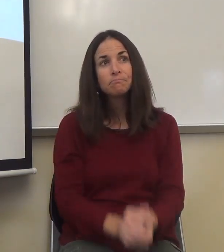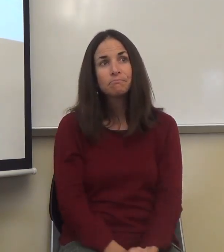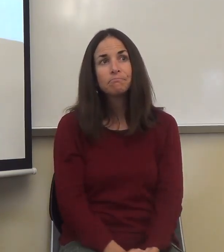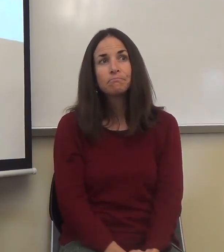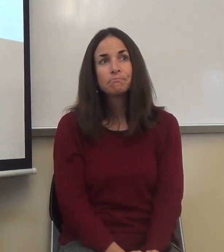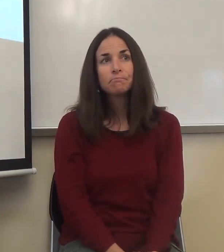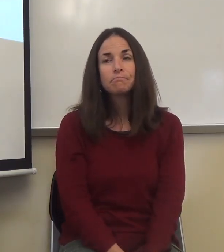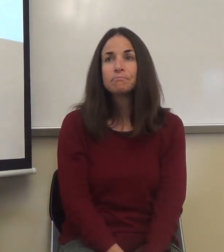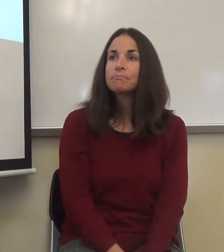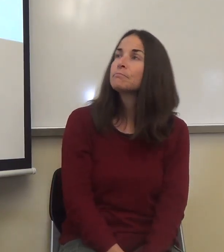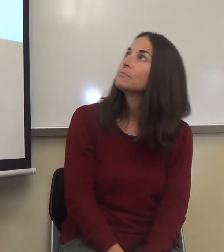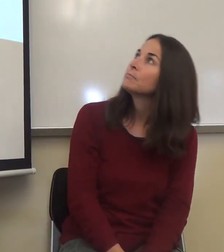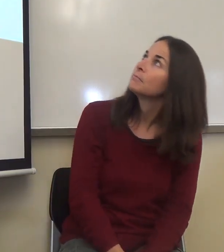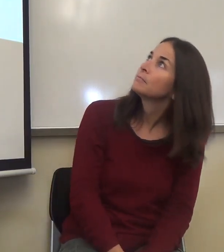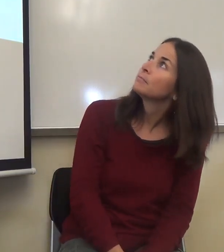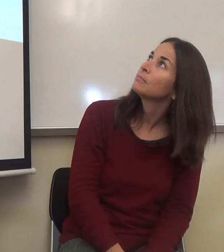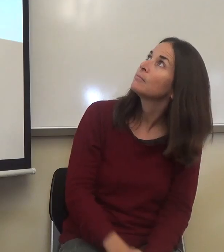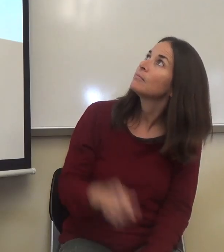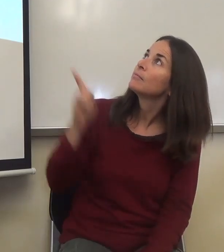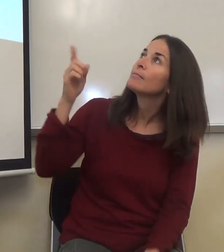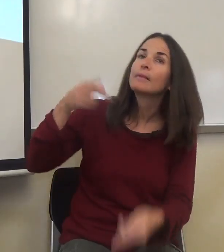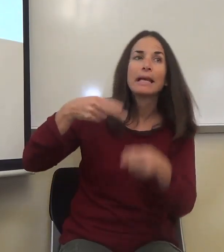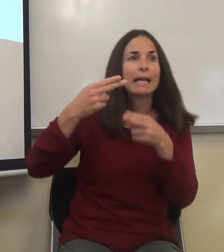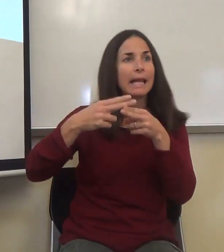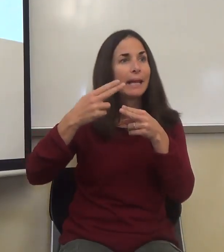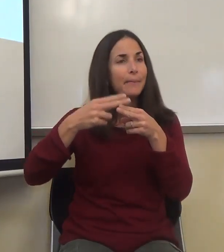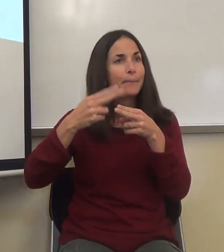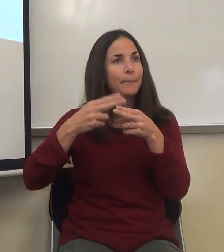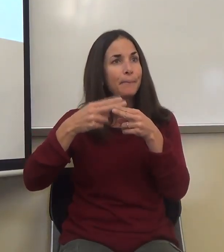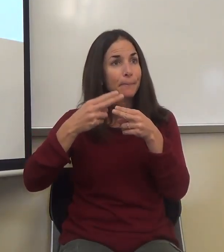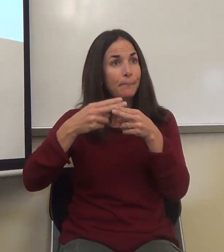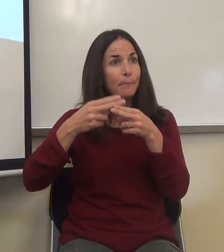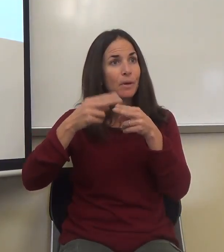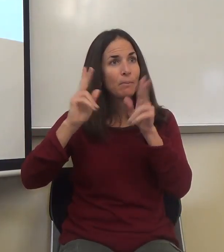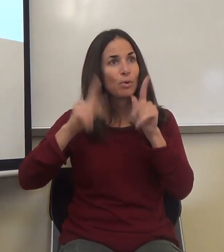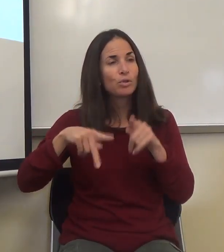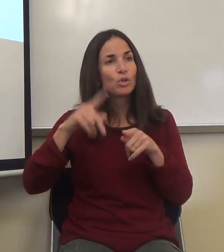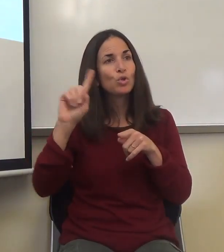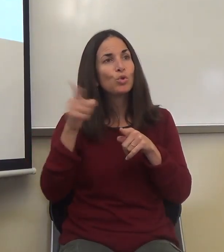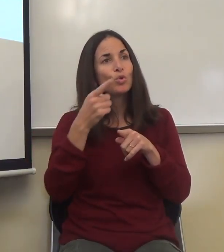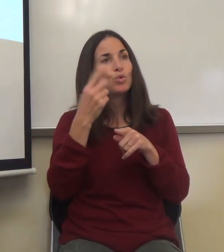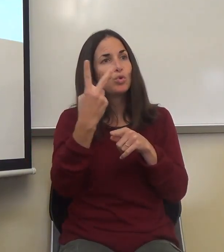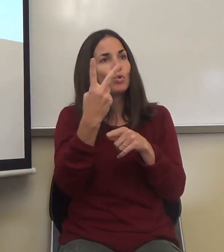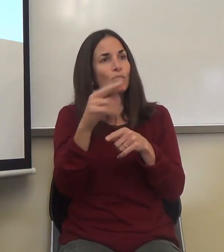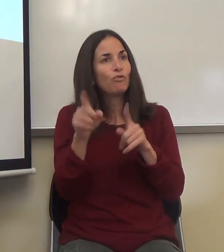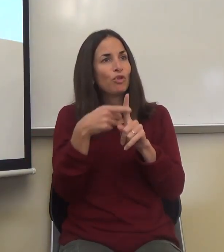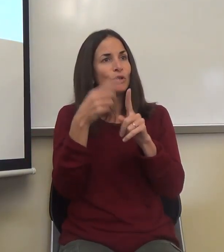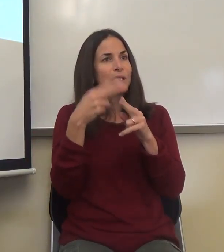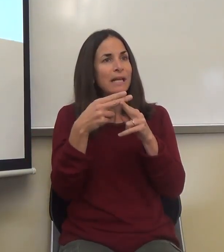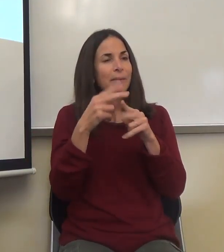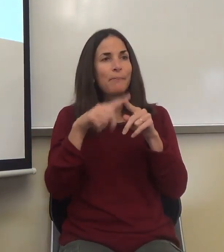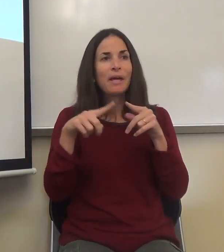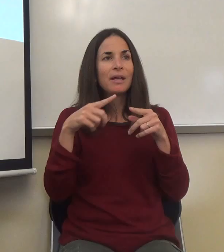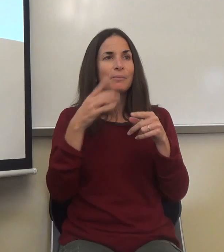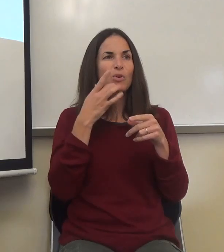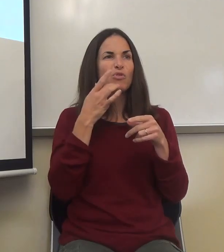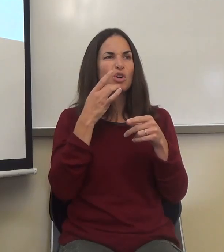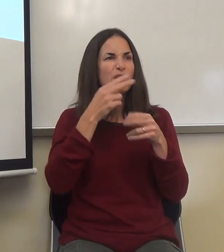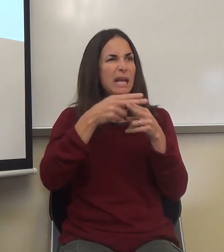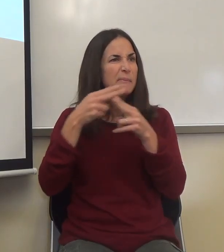influence, okay? In the case of Leona Helmsley's dog, it was money. But a legacy